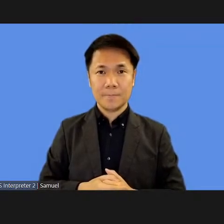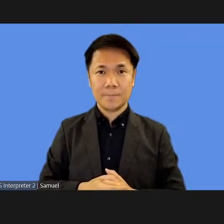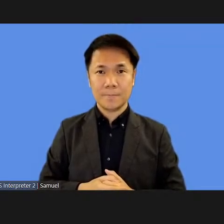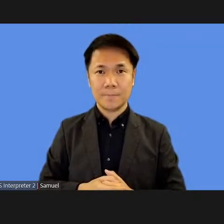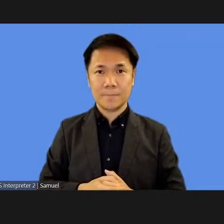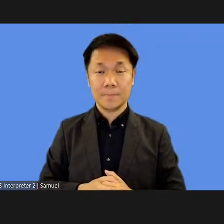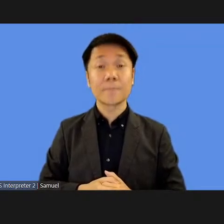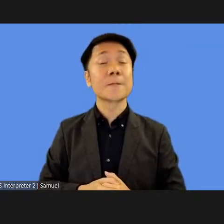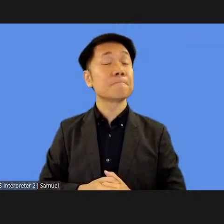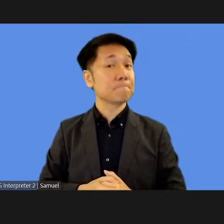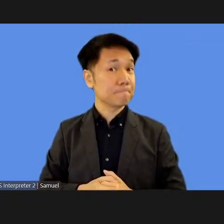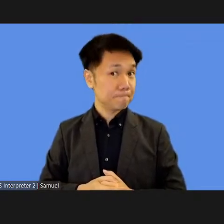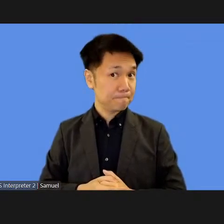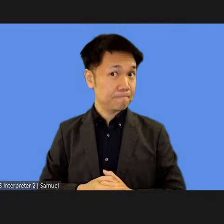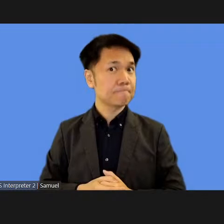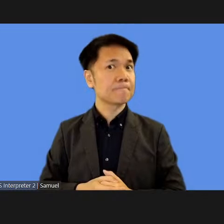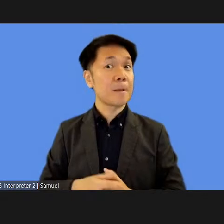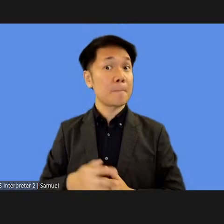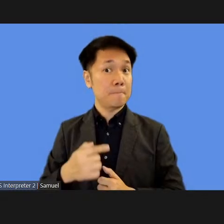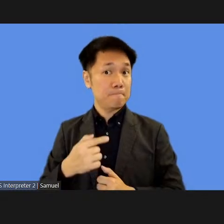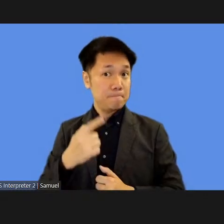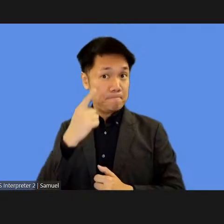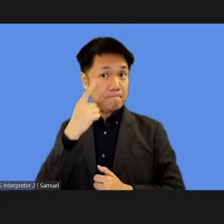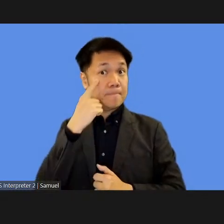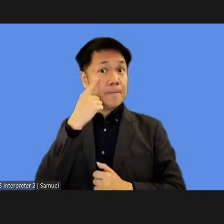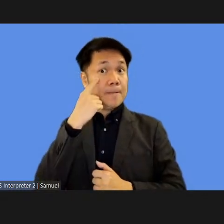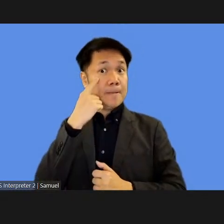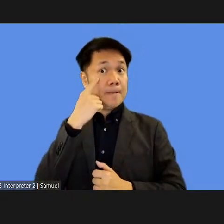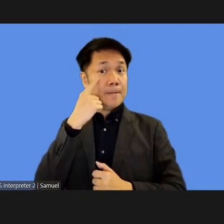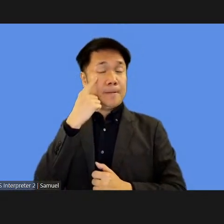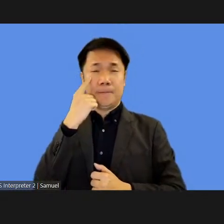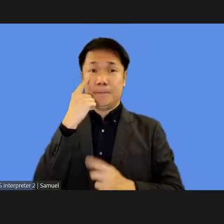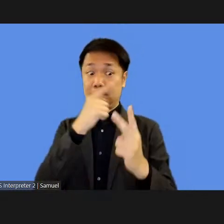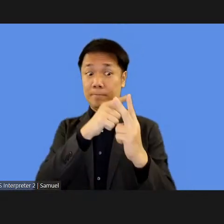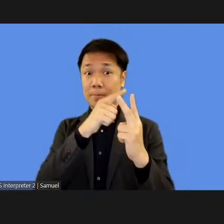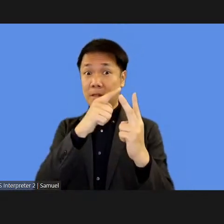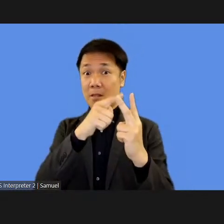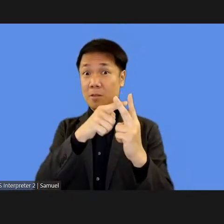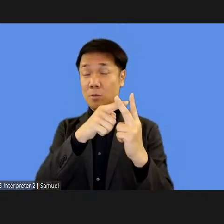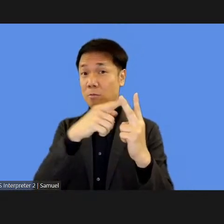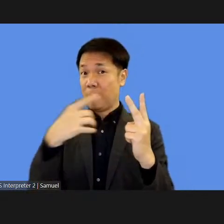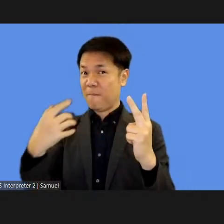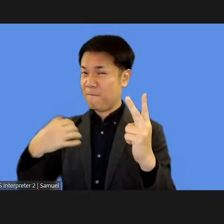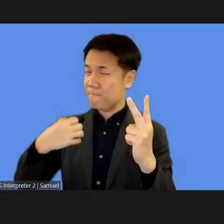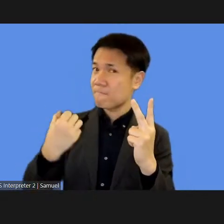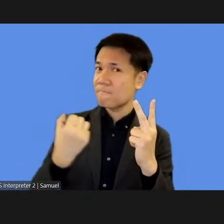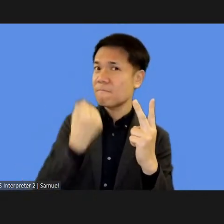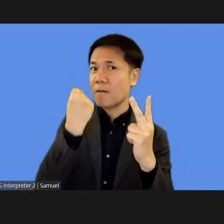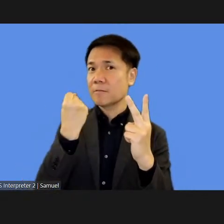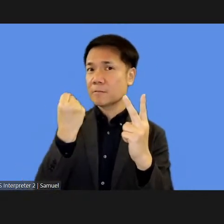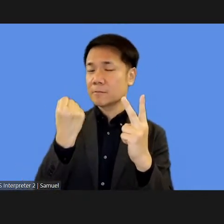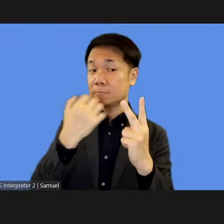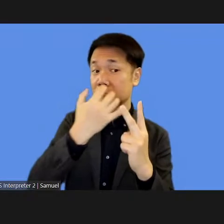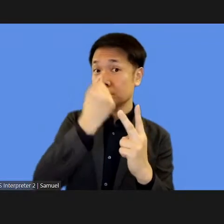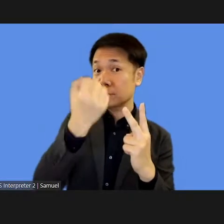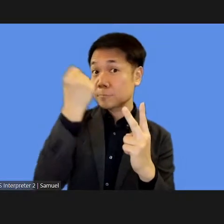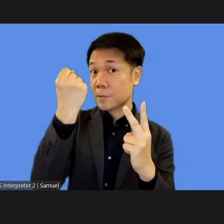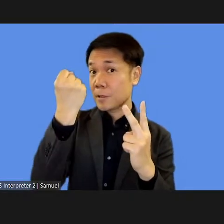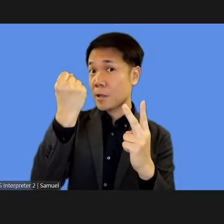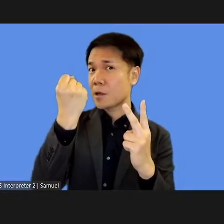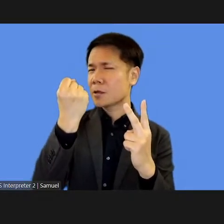to materialize the concept of acceleration that we have seen, it's simply first to understand